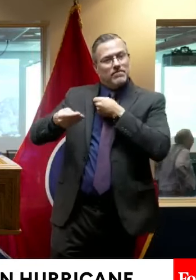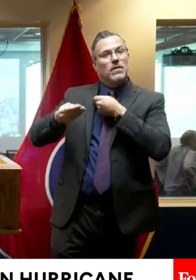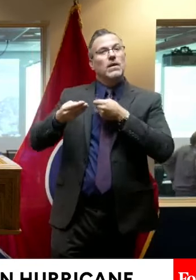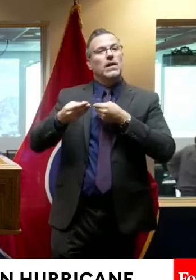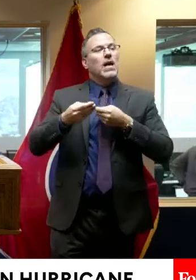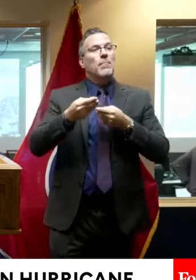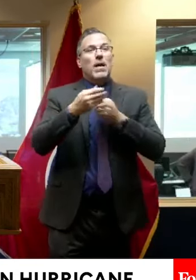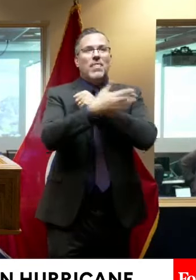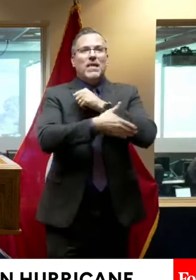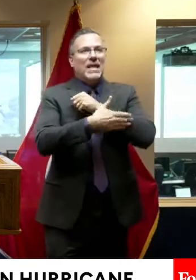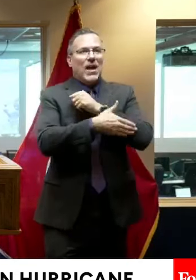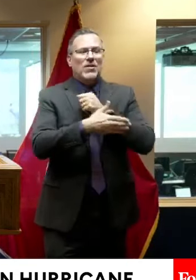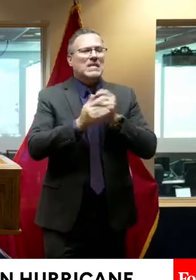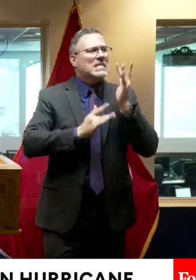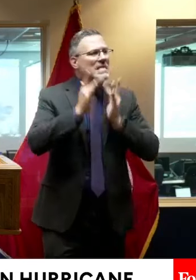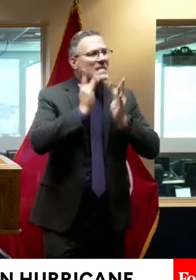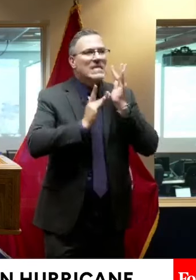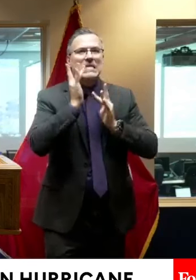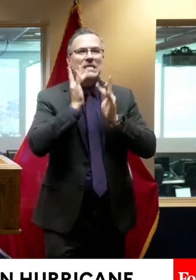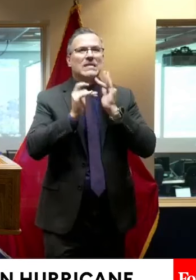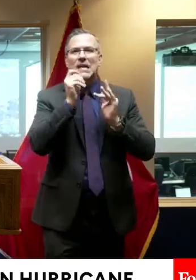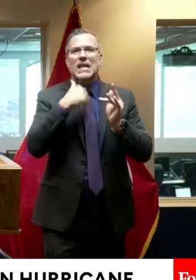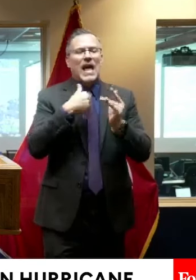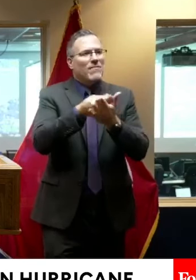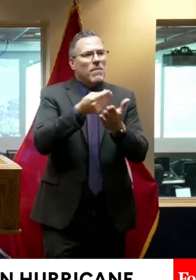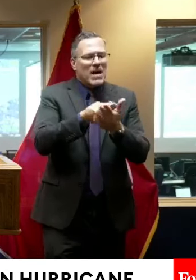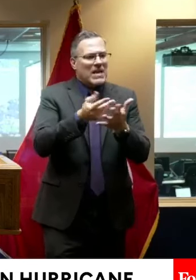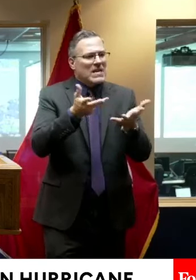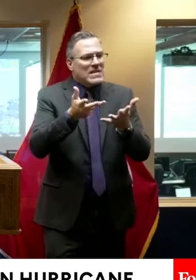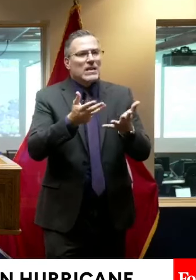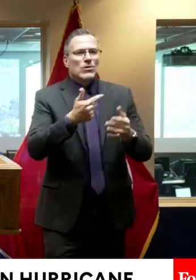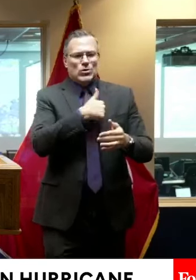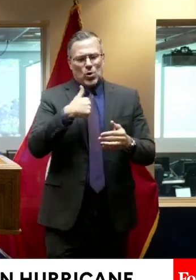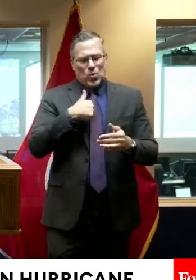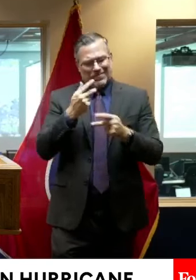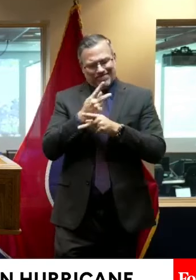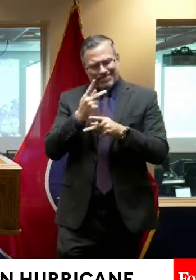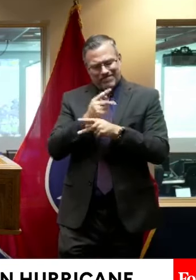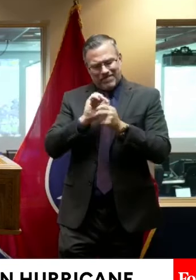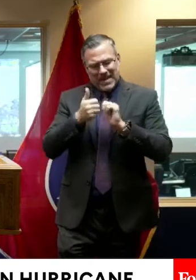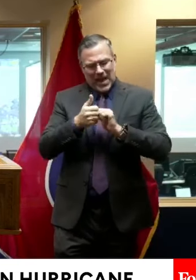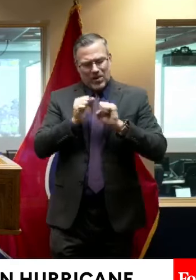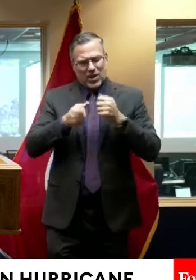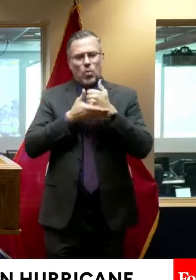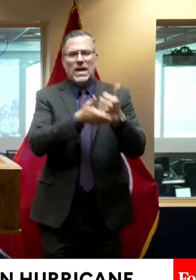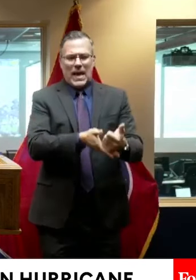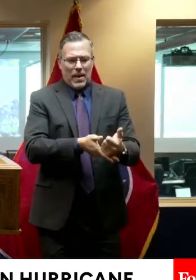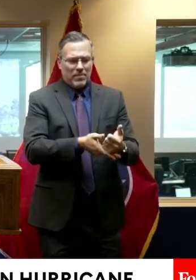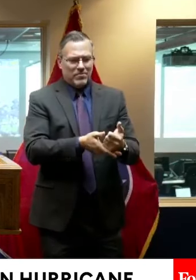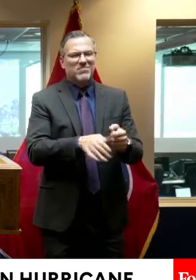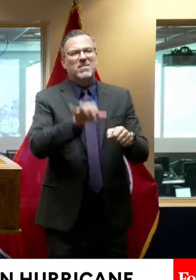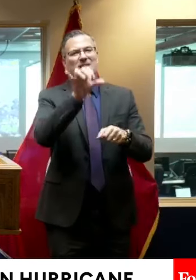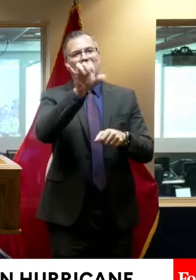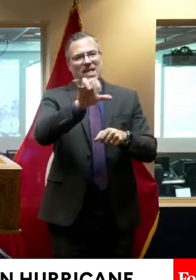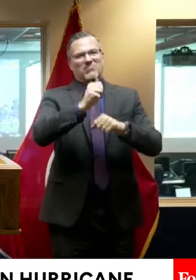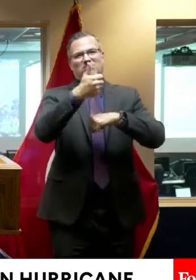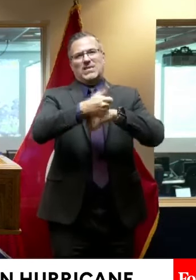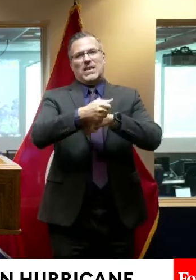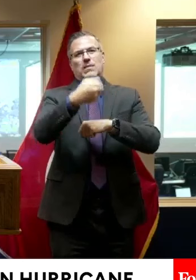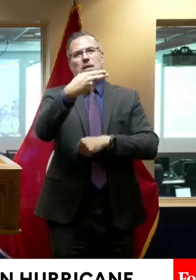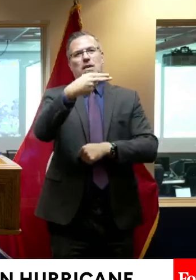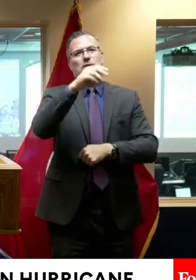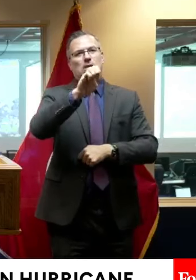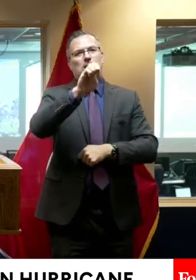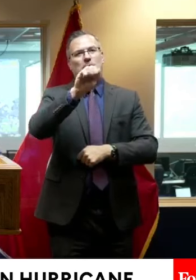the counties. That is why we came together in this last week and said, how can we solve that, help solve that for them? And that's what this HEAL grant program